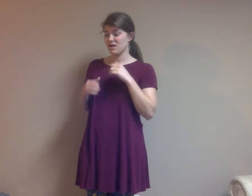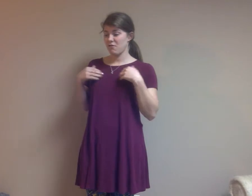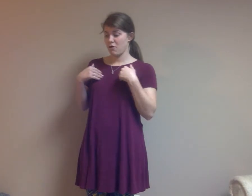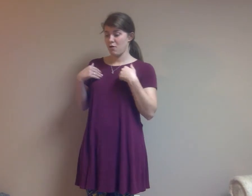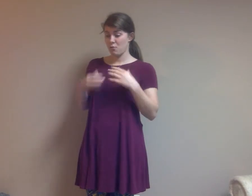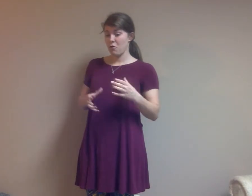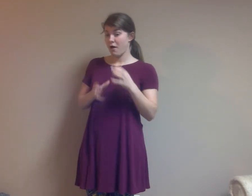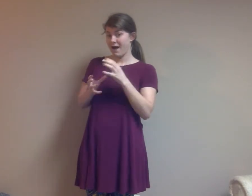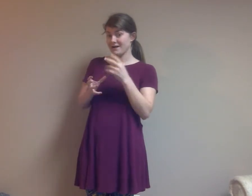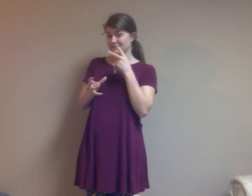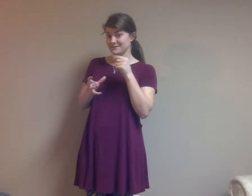it.